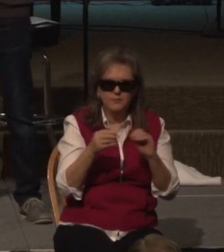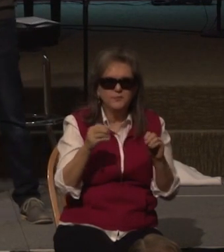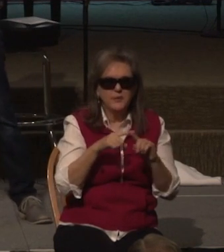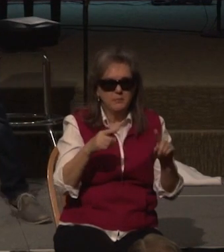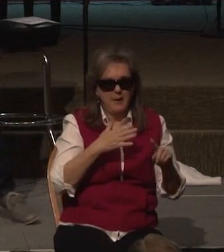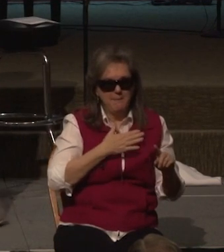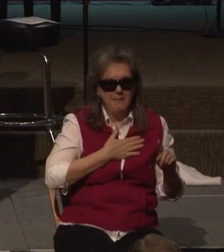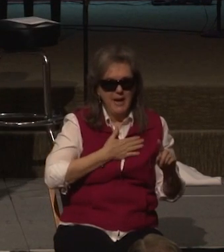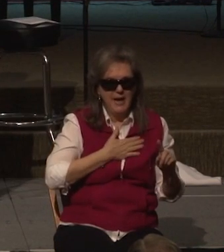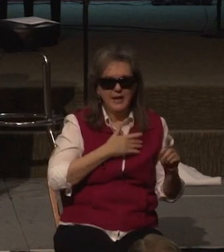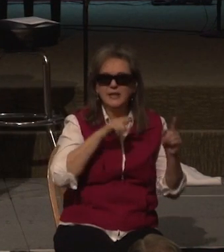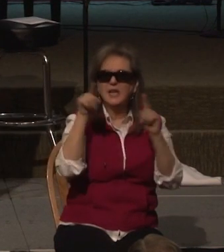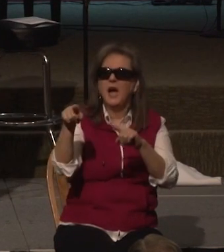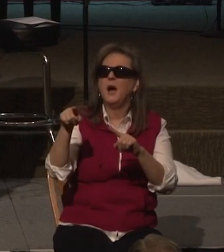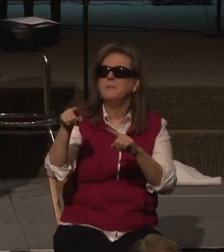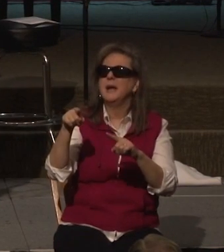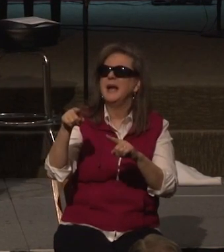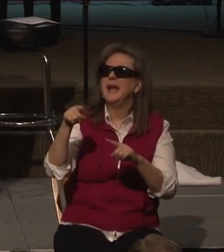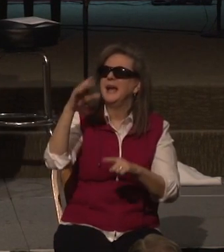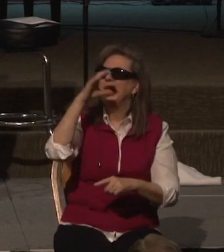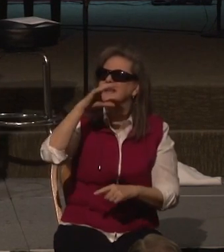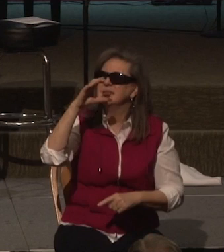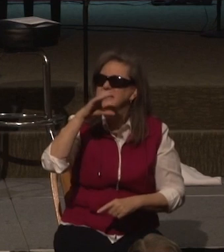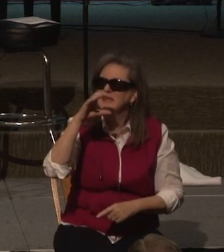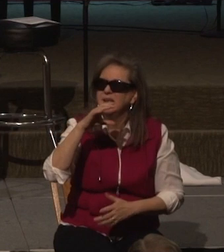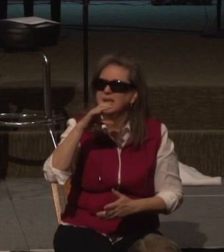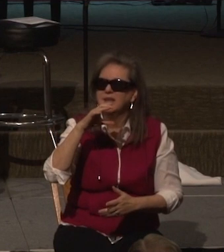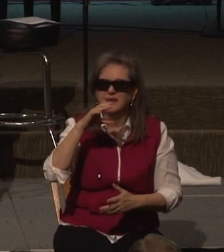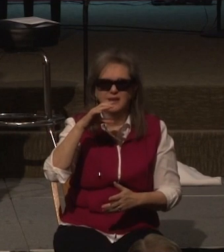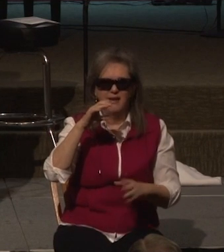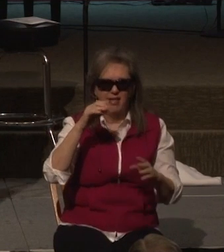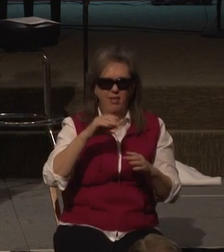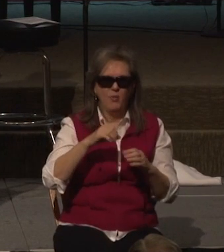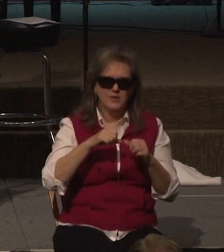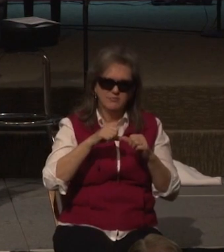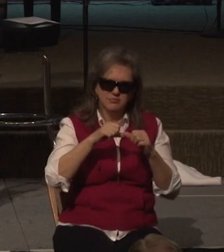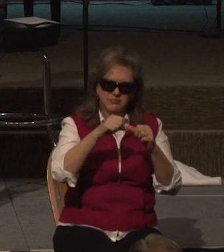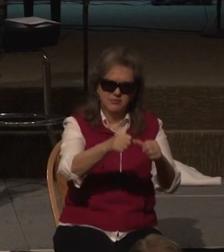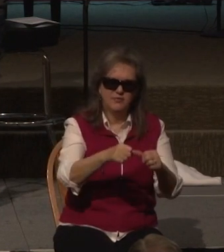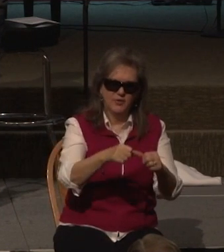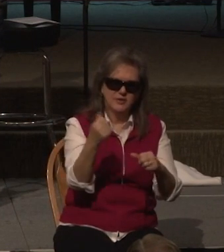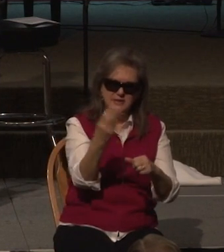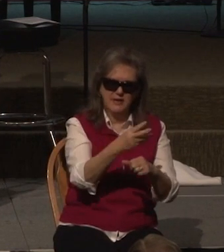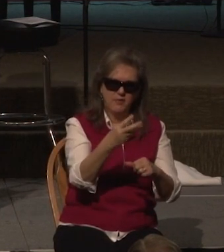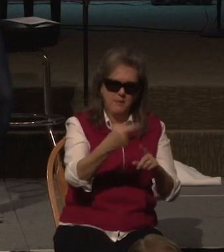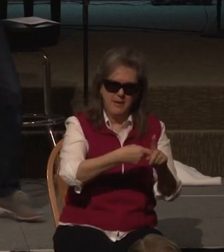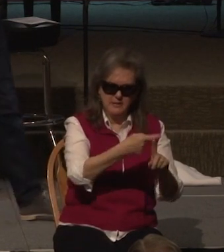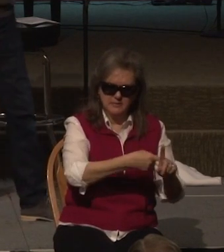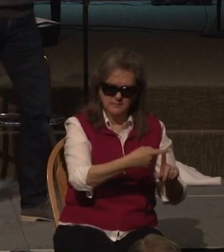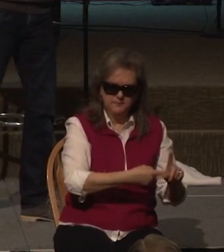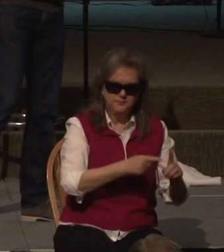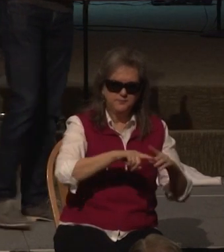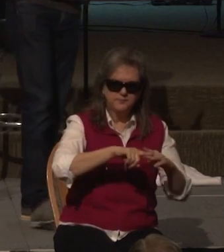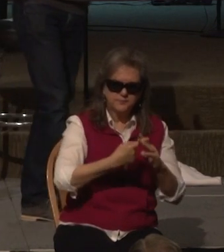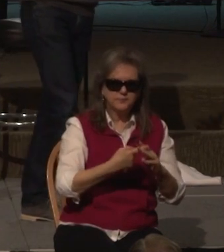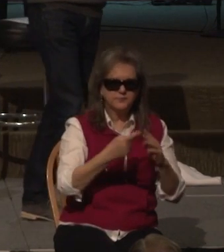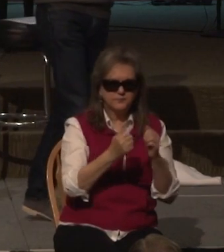but my come and see invitation lasted for a couple months when I was in college. It started with an